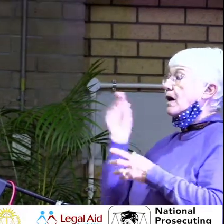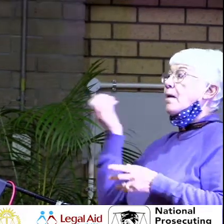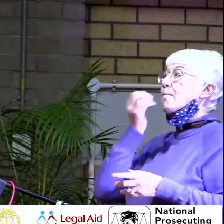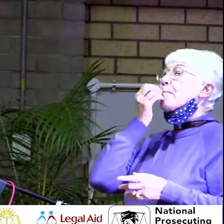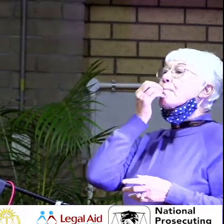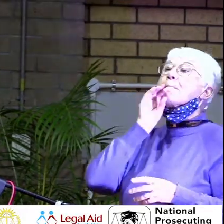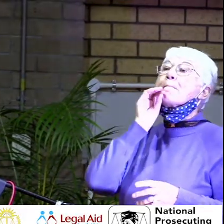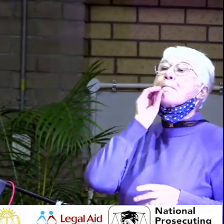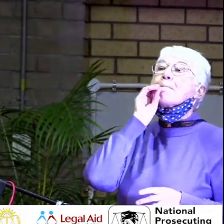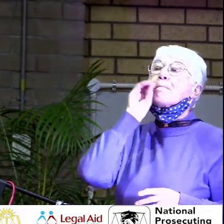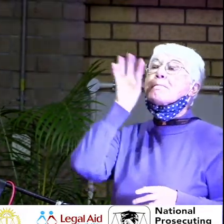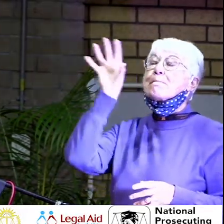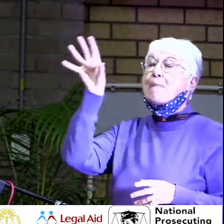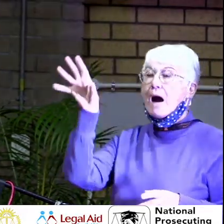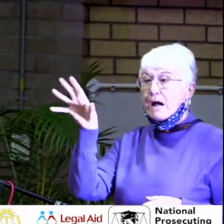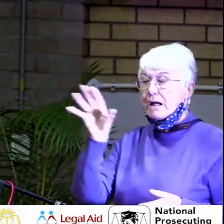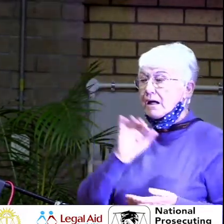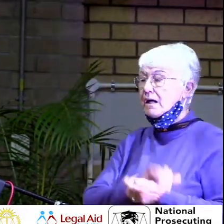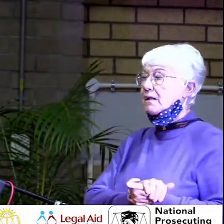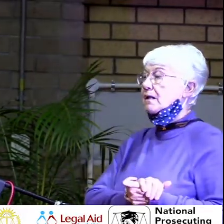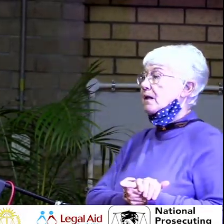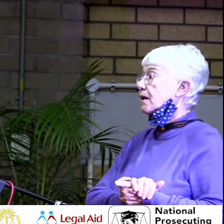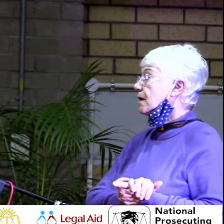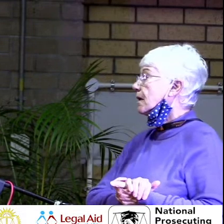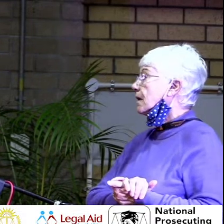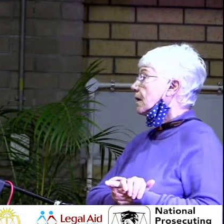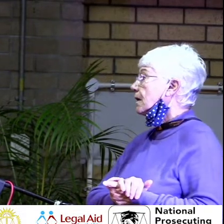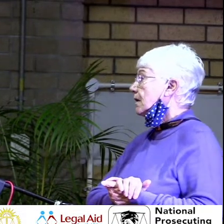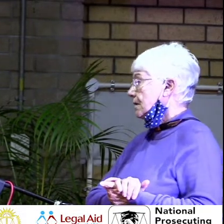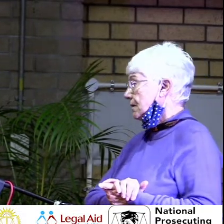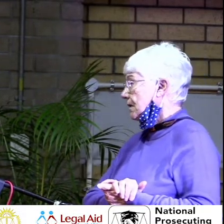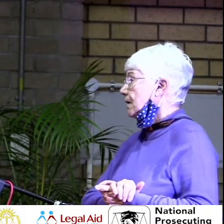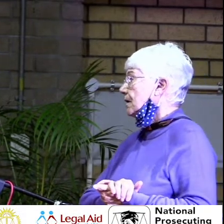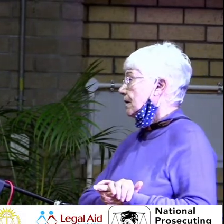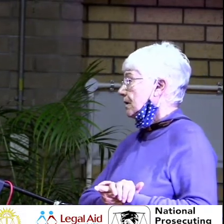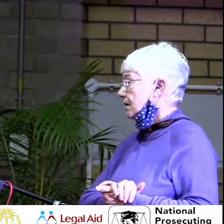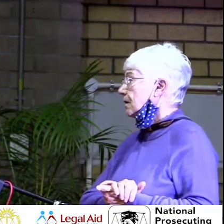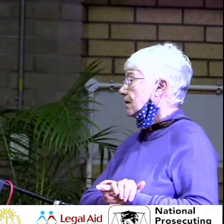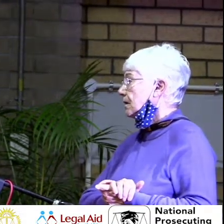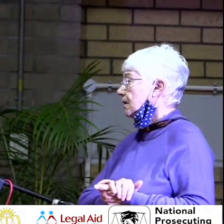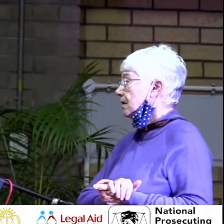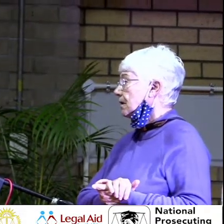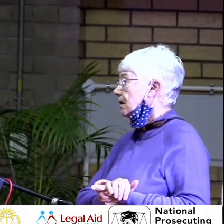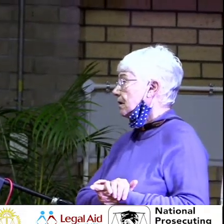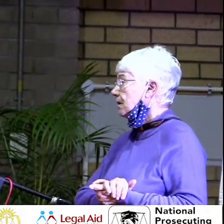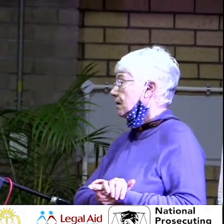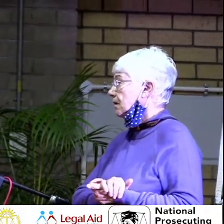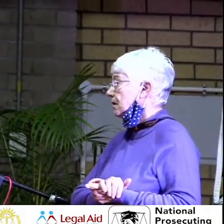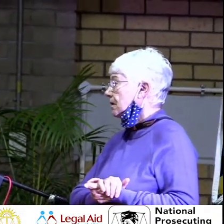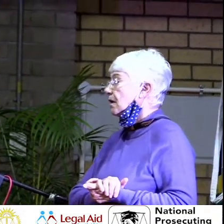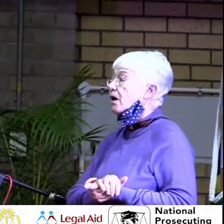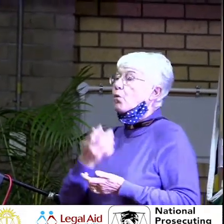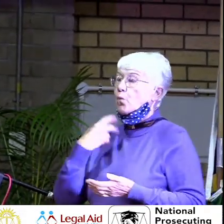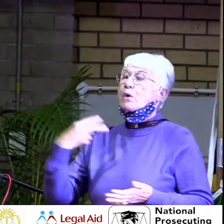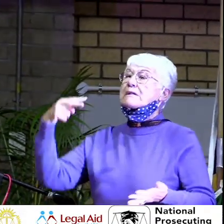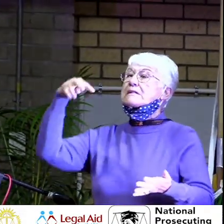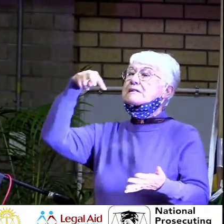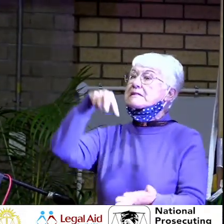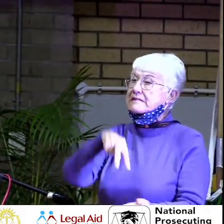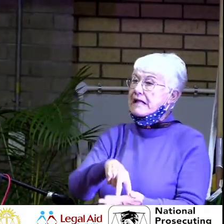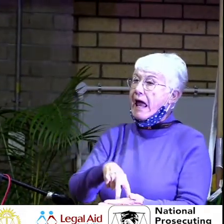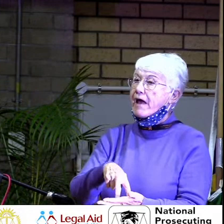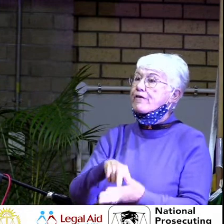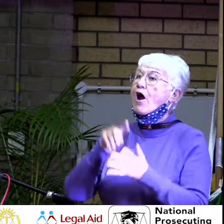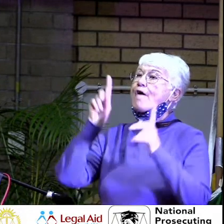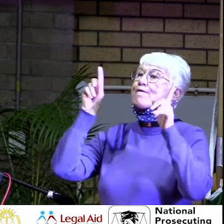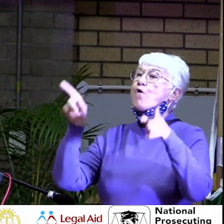of Utando Noxolo. I think it's a very important message, ne? that we stand for